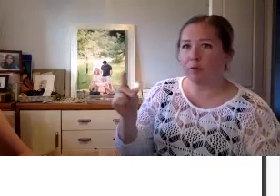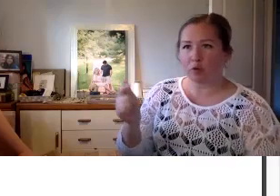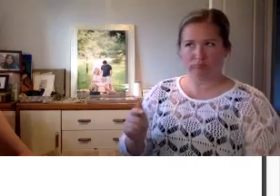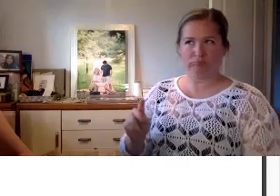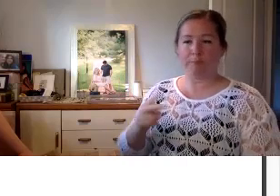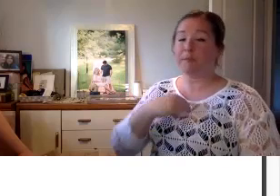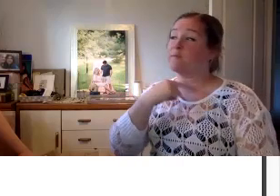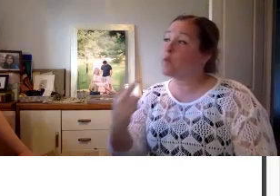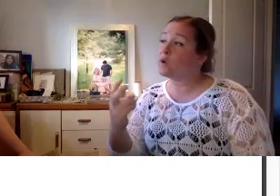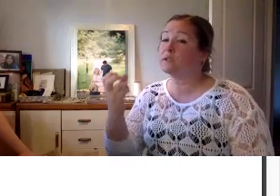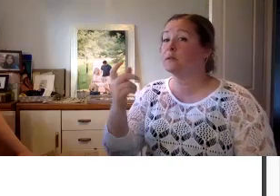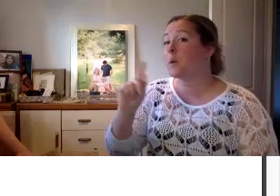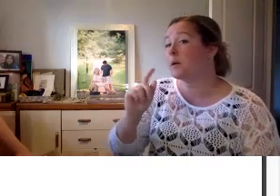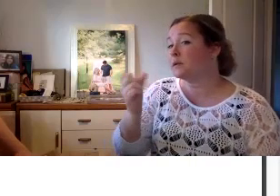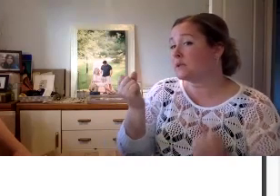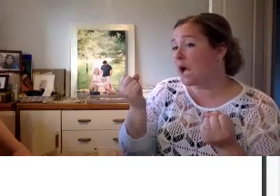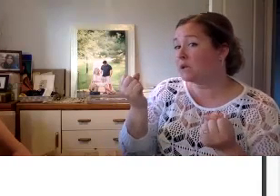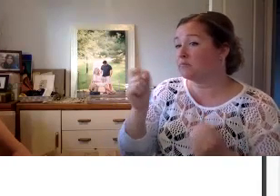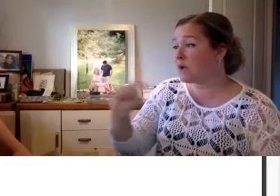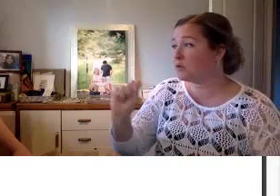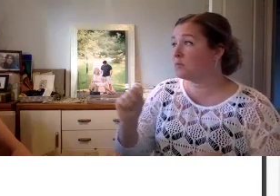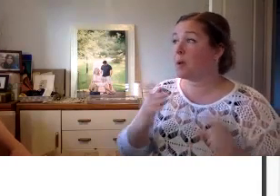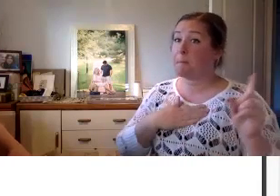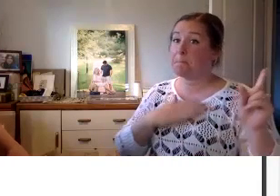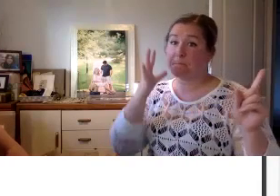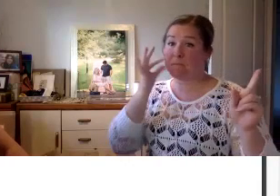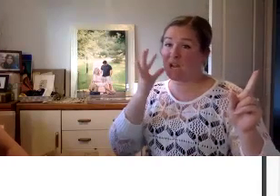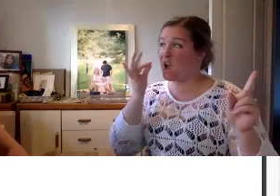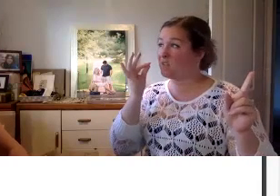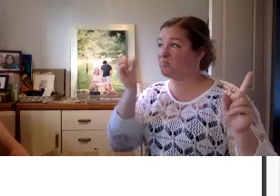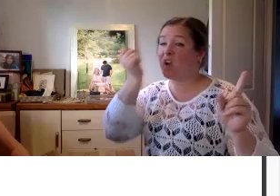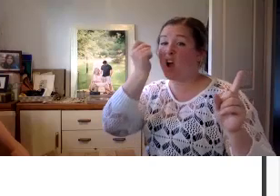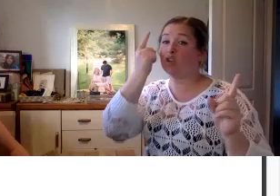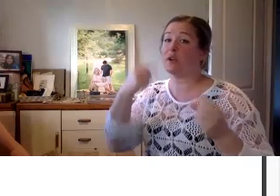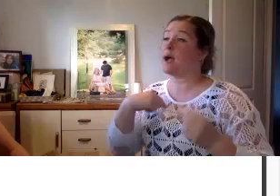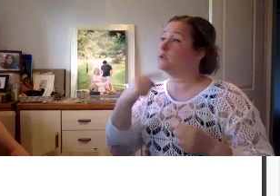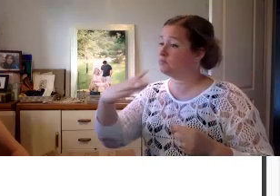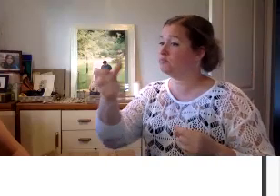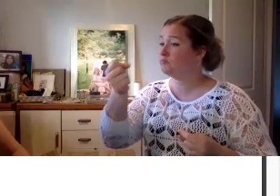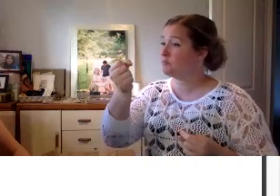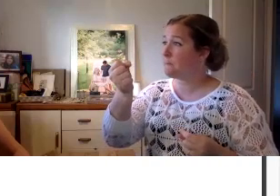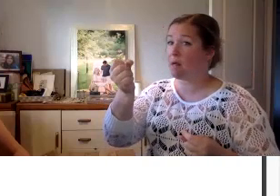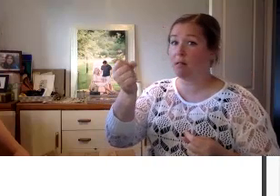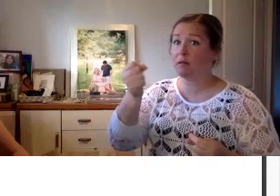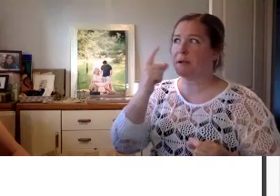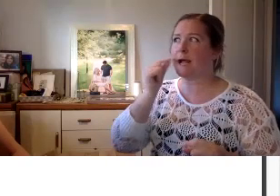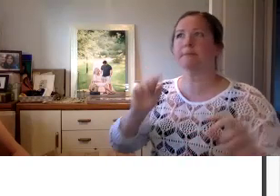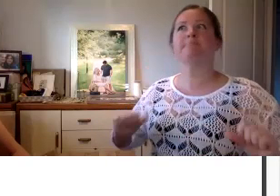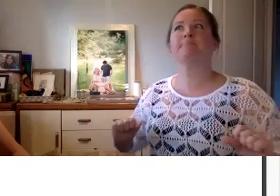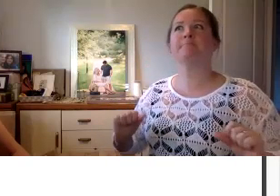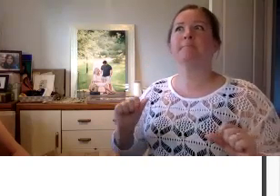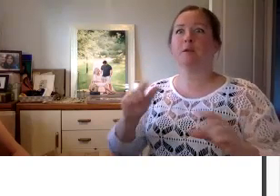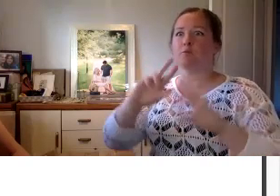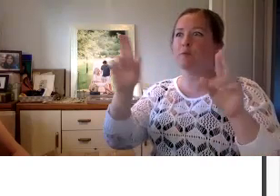I have a funny voice when I tell him, do you want bathroom? Or I even sign it to him as well. My cat even understands when I use